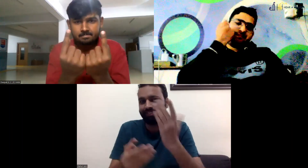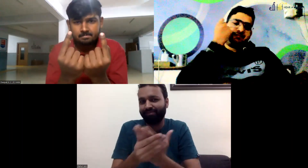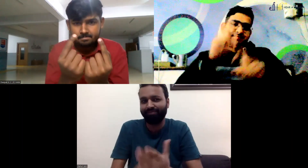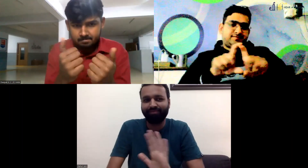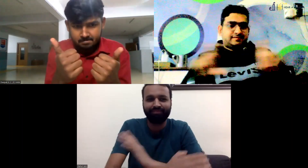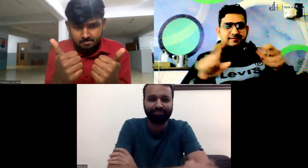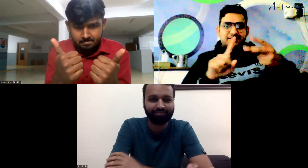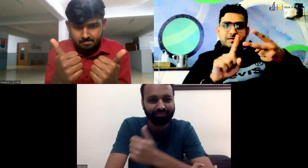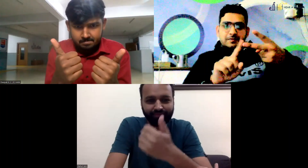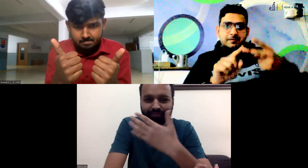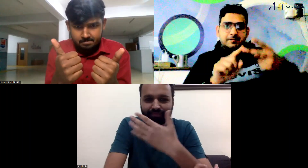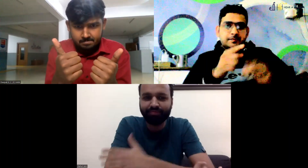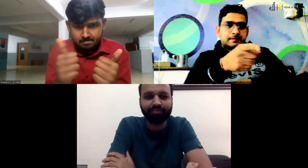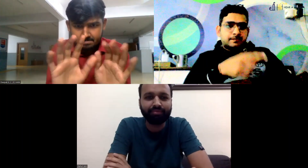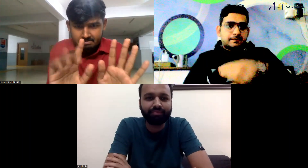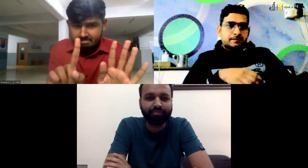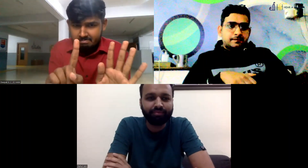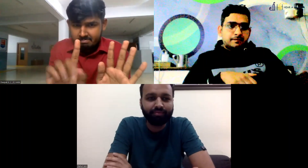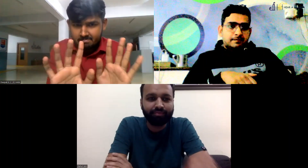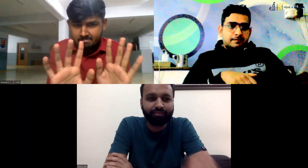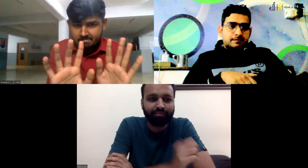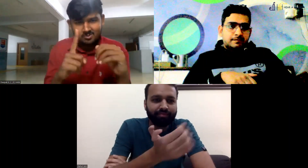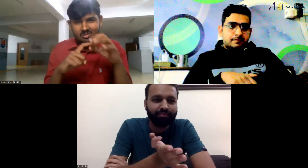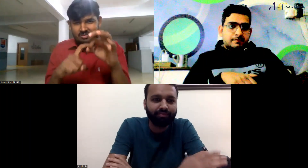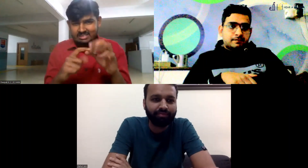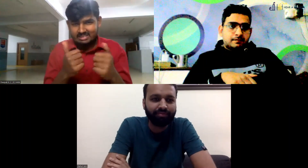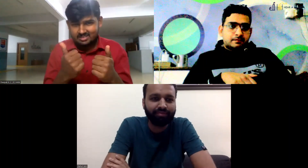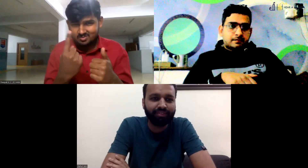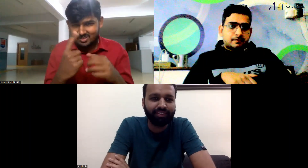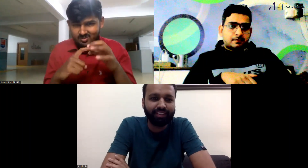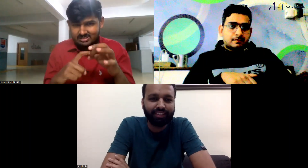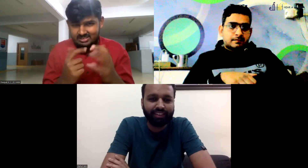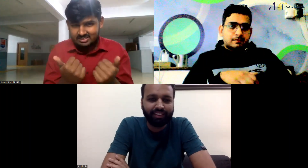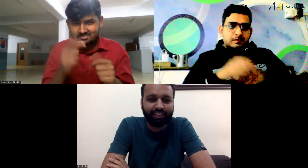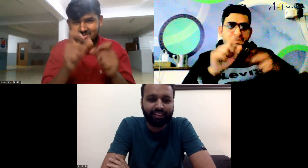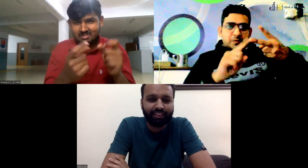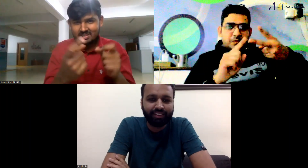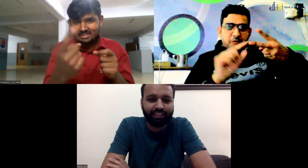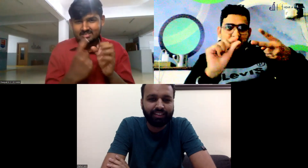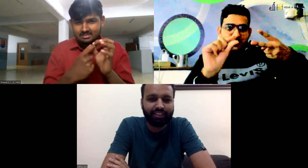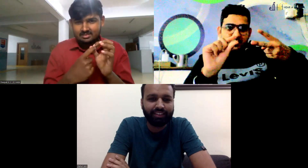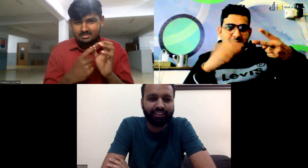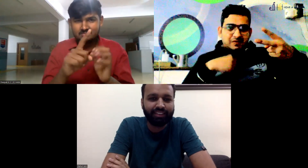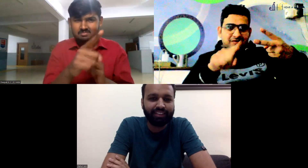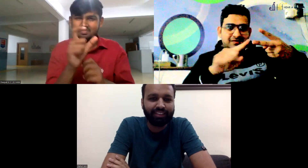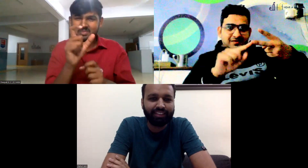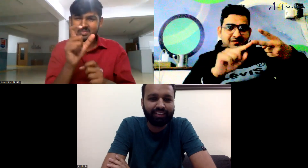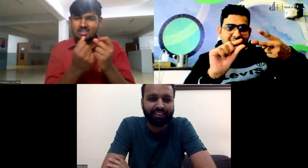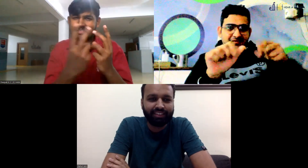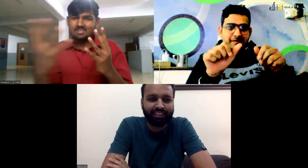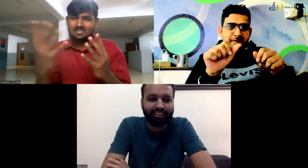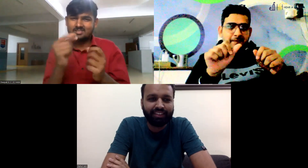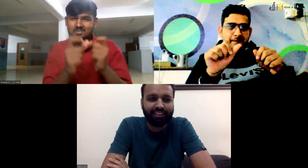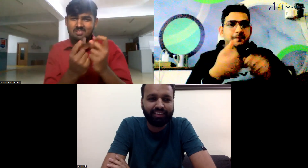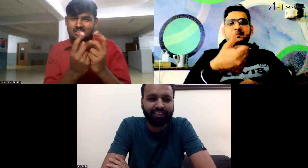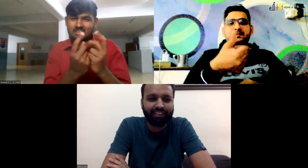these processes. You have to do all of this beforehand. Thank you. I'm sorry, there's one